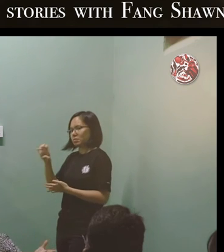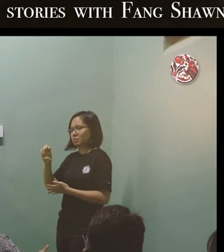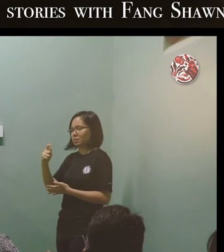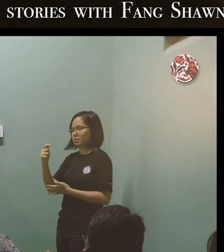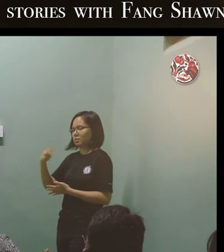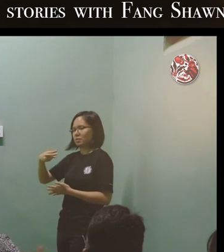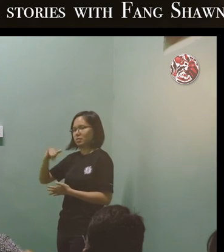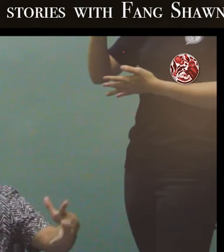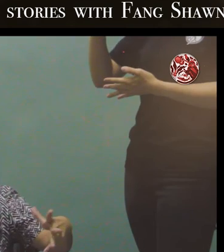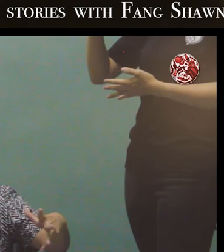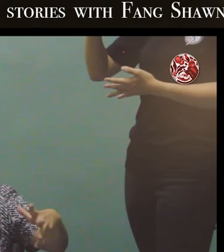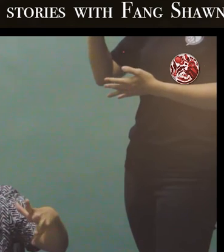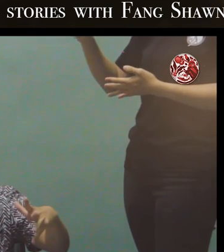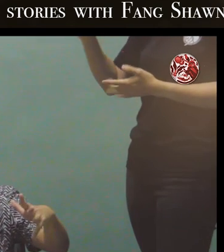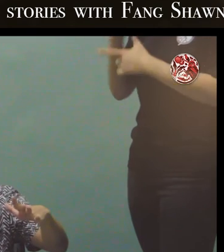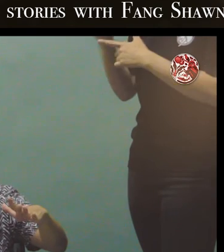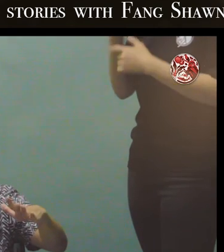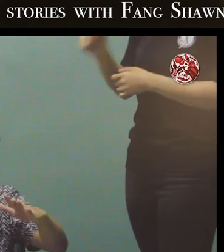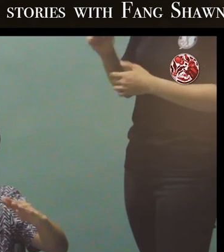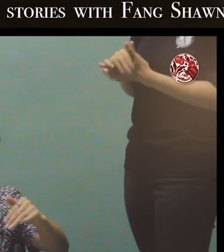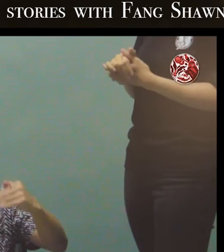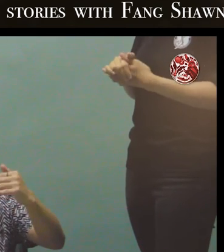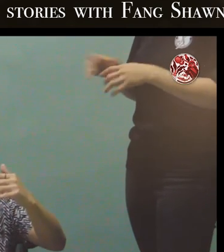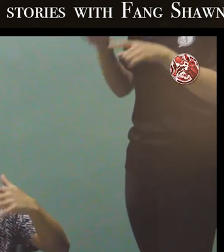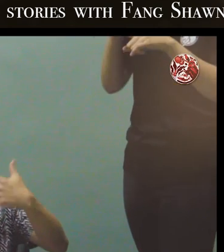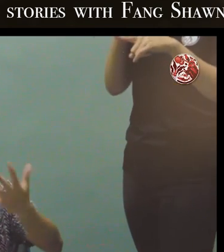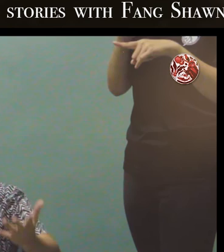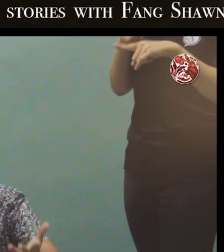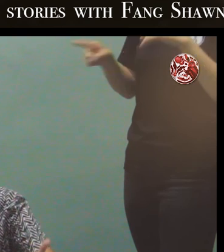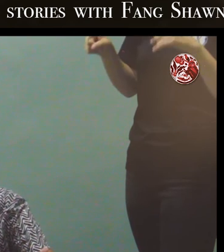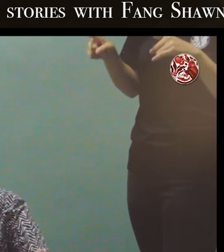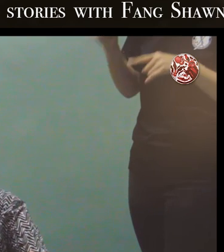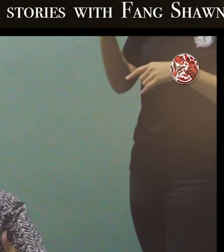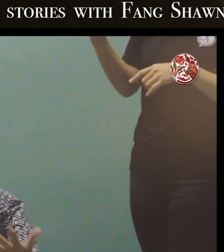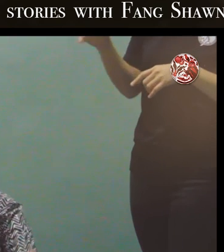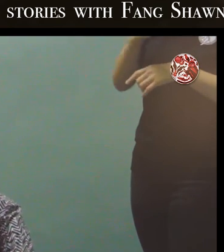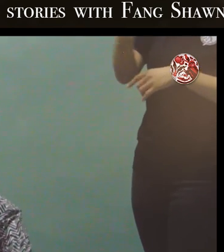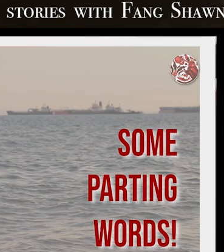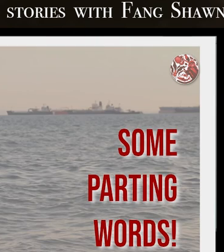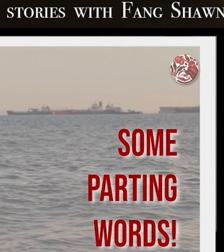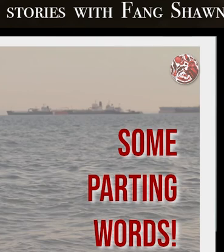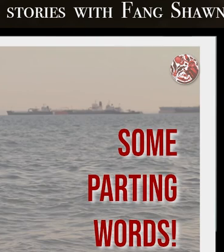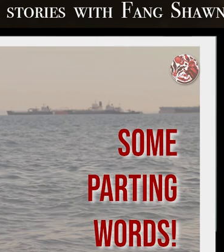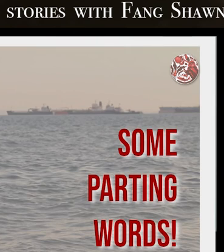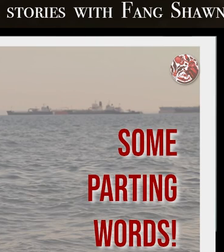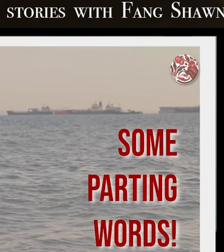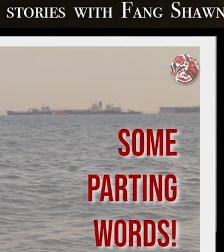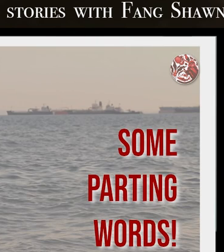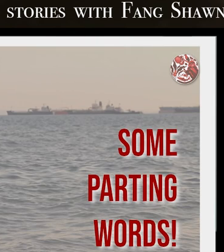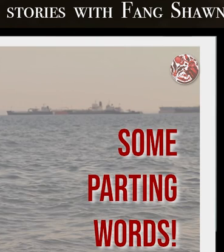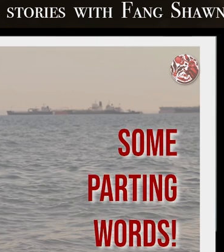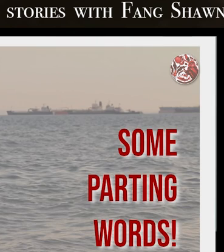shared today, I think all of us are in a maybe right step forward, moving ahead. Okay, yeah, so like I